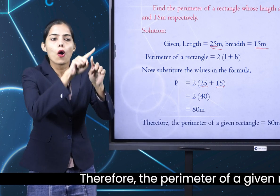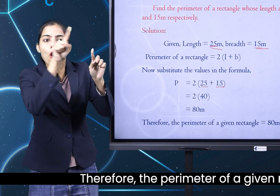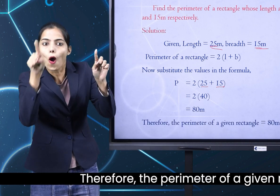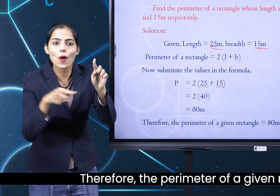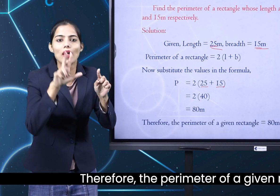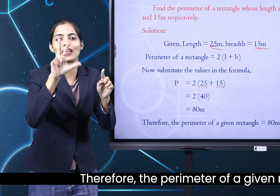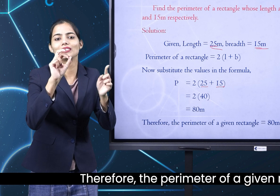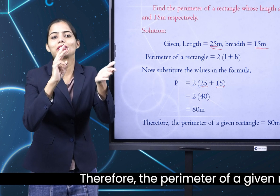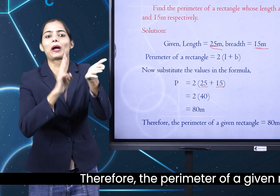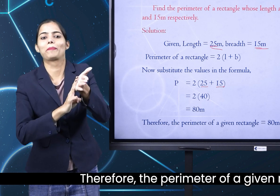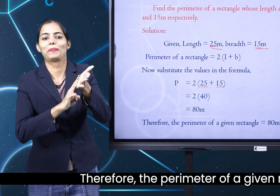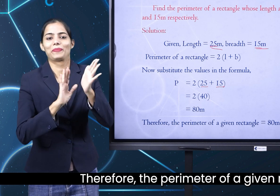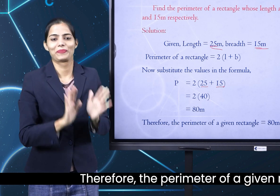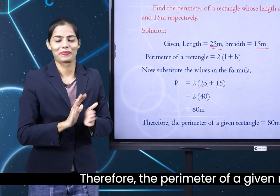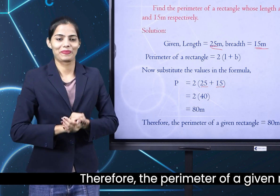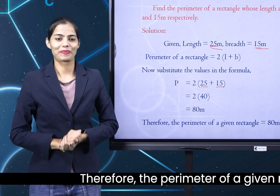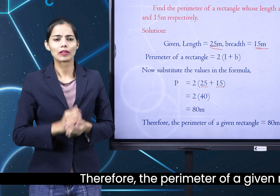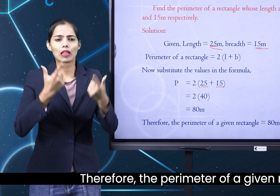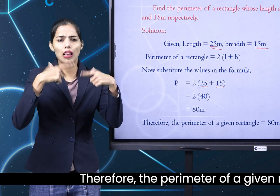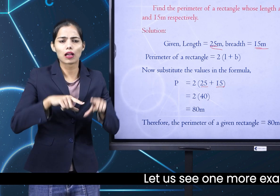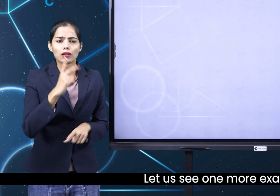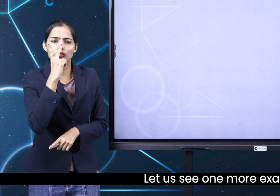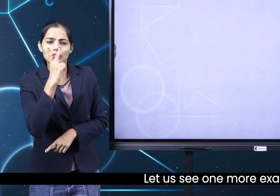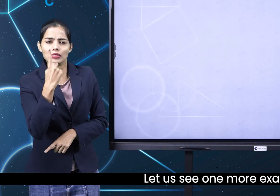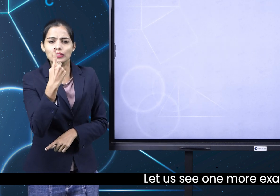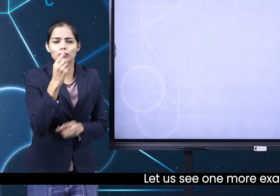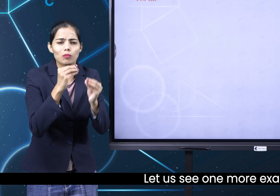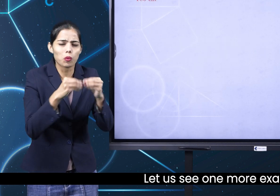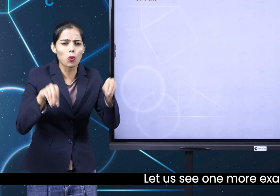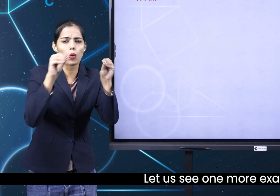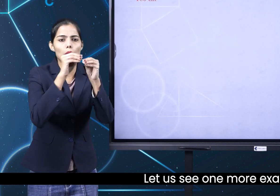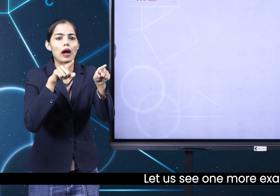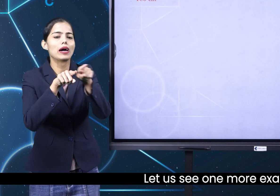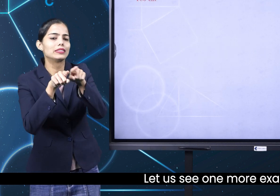meter. Let us see one more example.